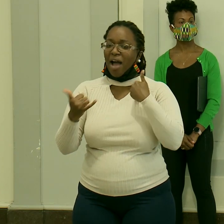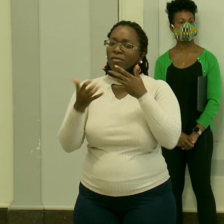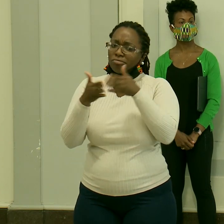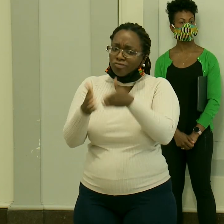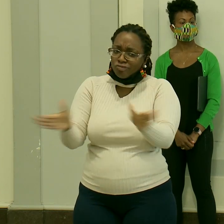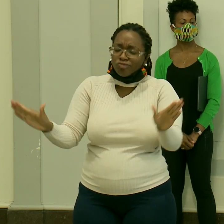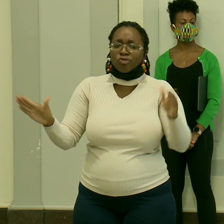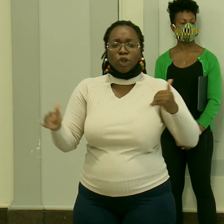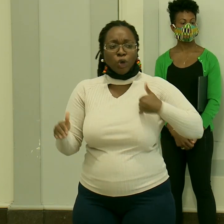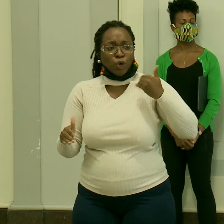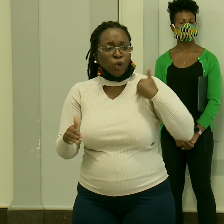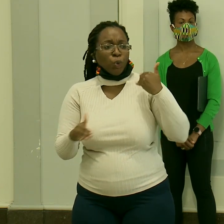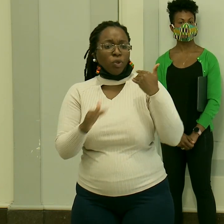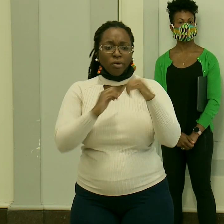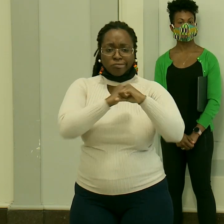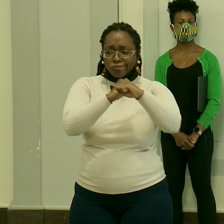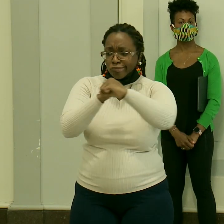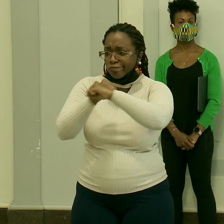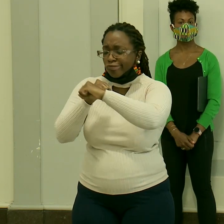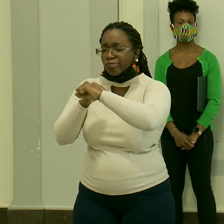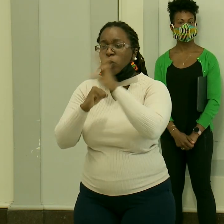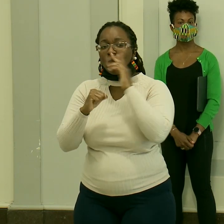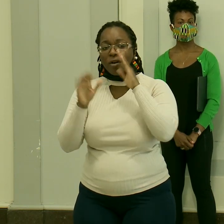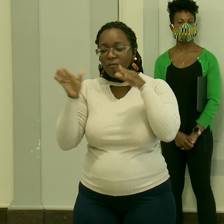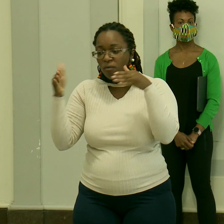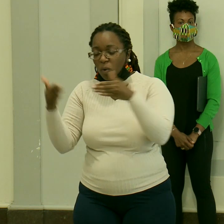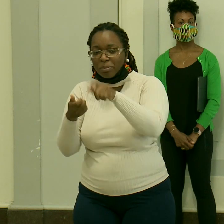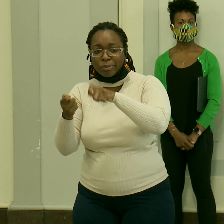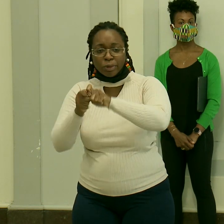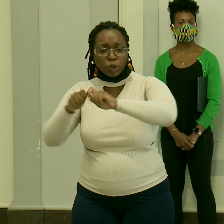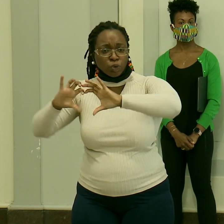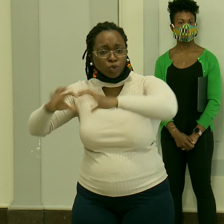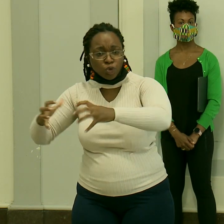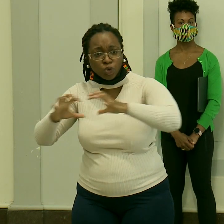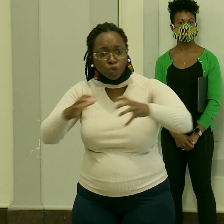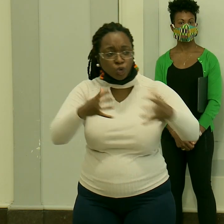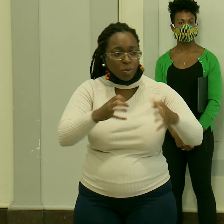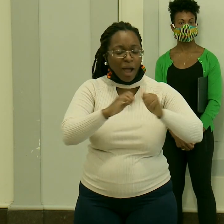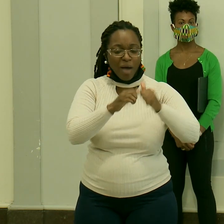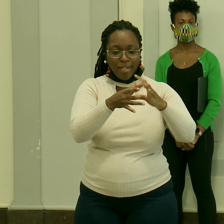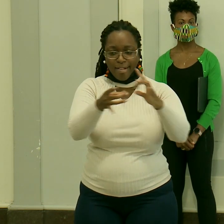Media to focus groups and develop COVID-19